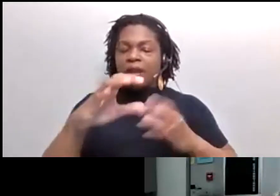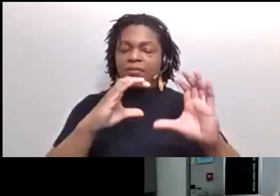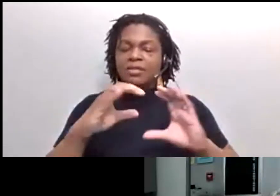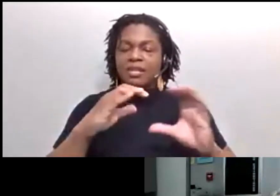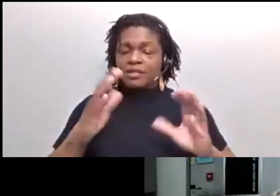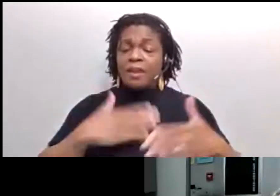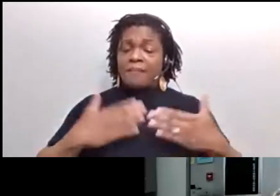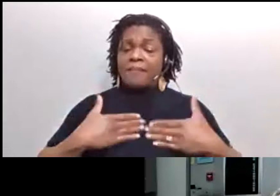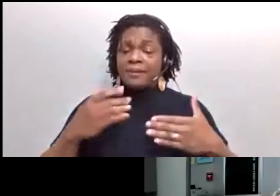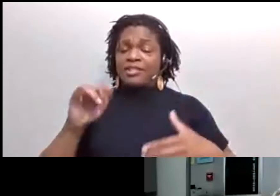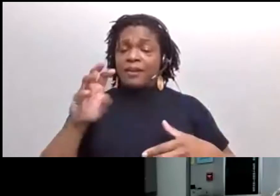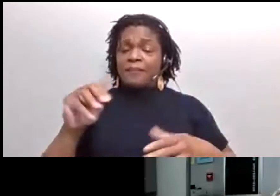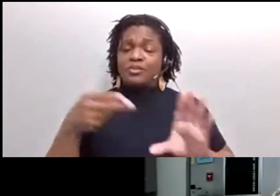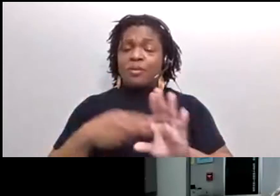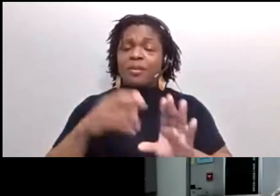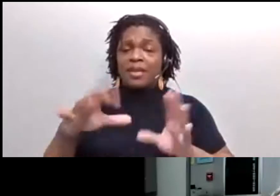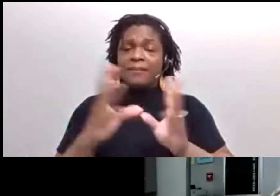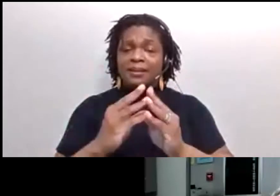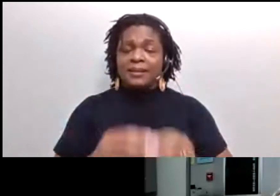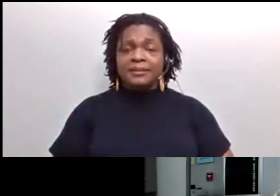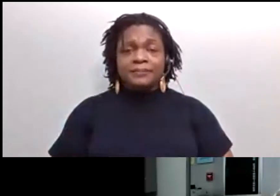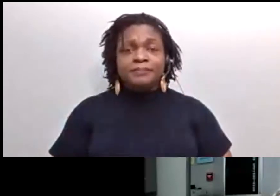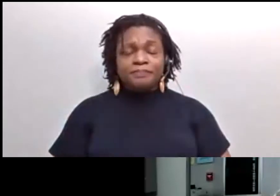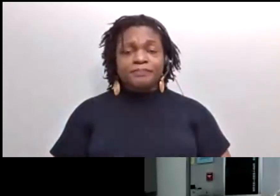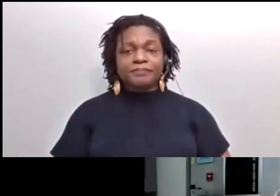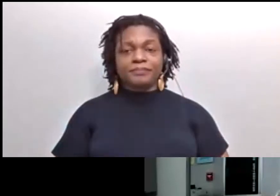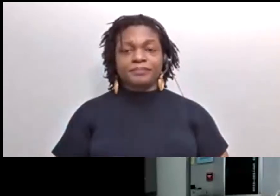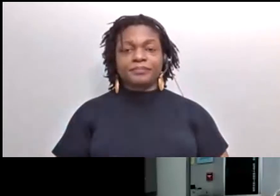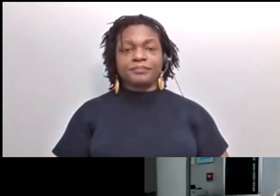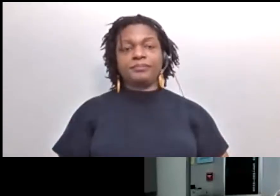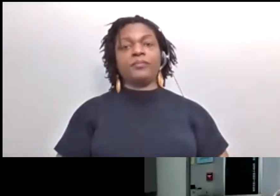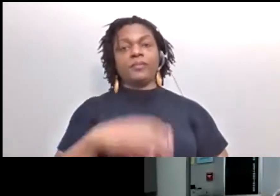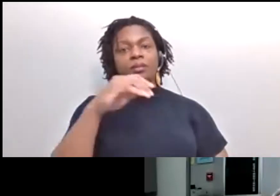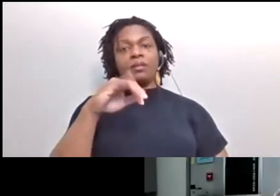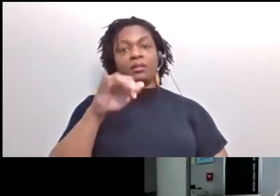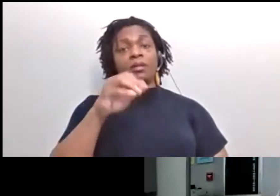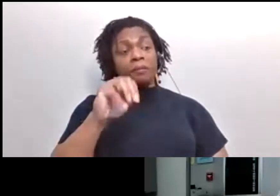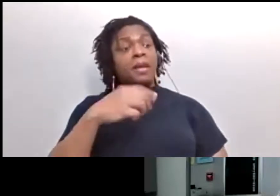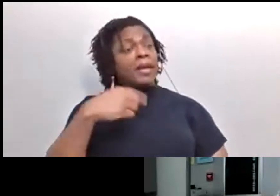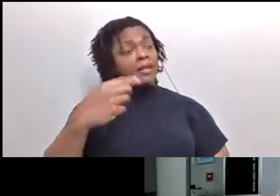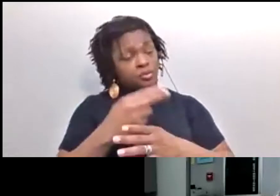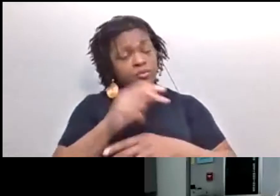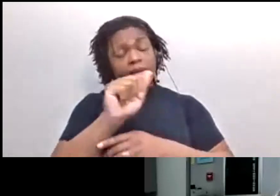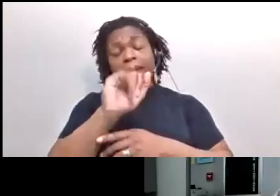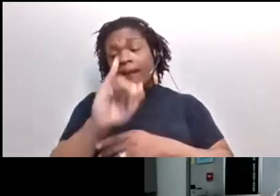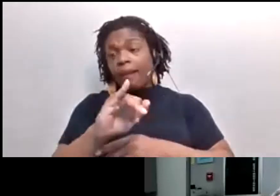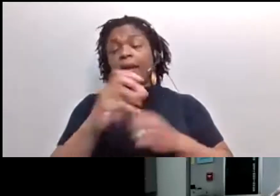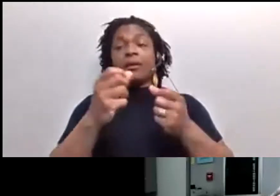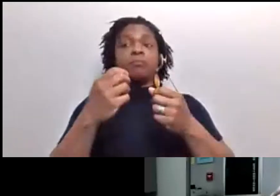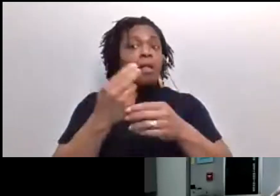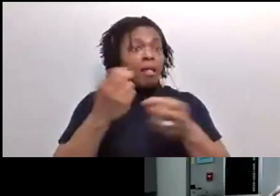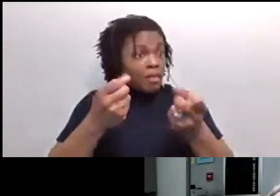Yeah, I had no idea. I've used AI in some of my technical applications. I use it a lot in things like remote